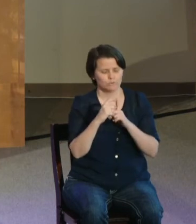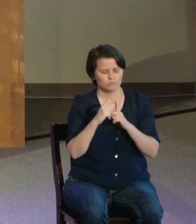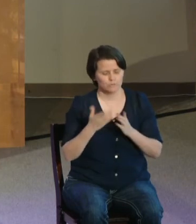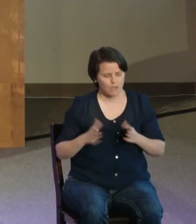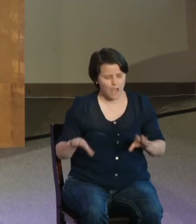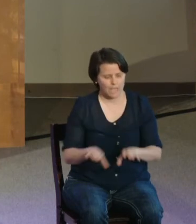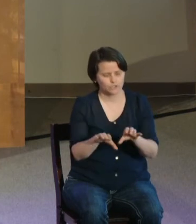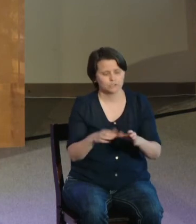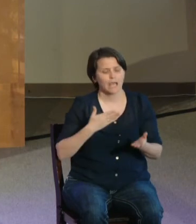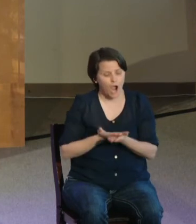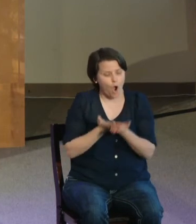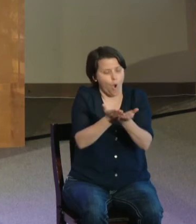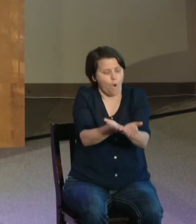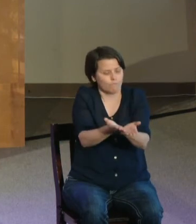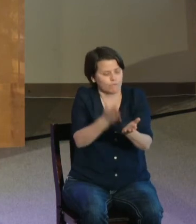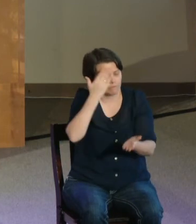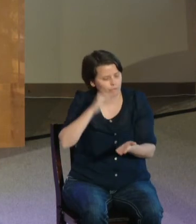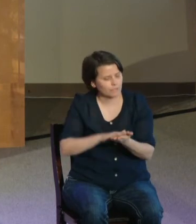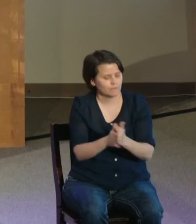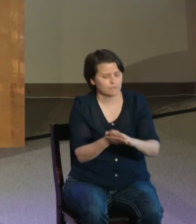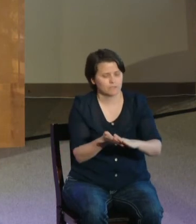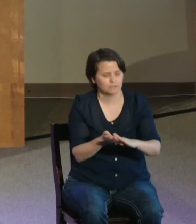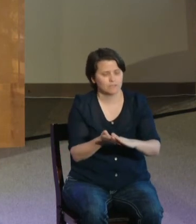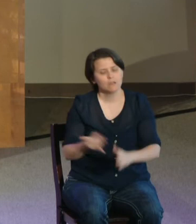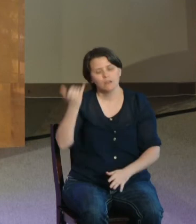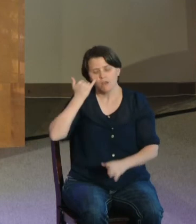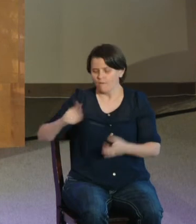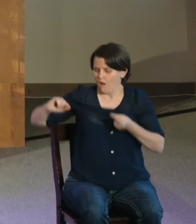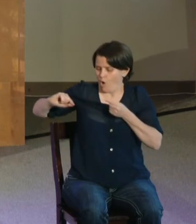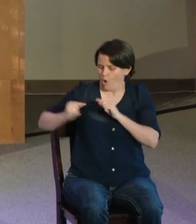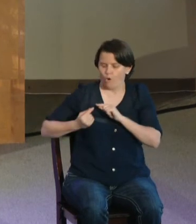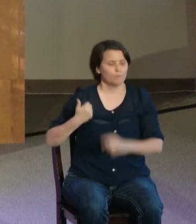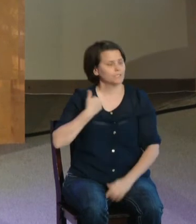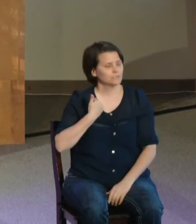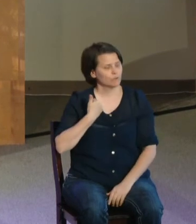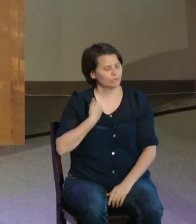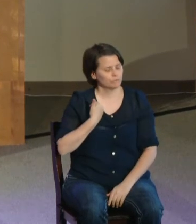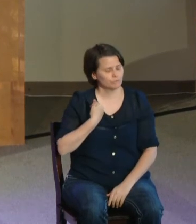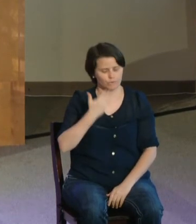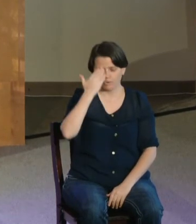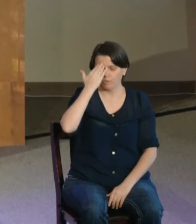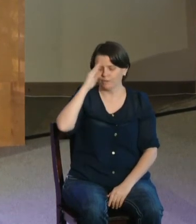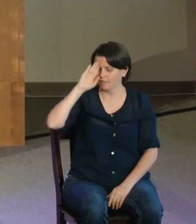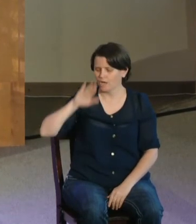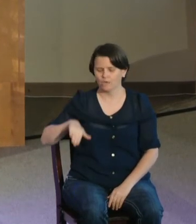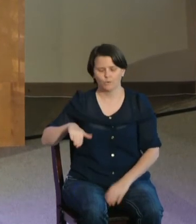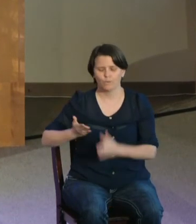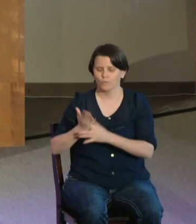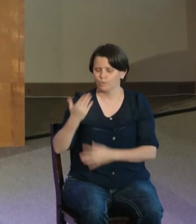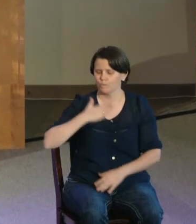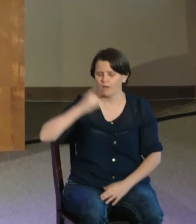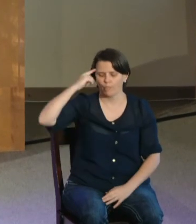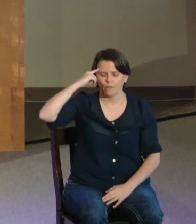forgiveness. For any harm I may have caused myself, knowingly or unknowingly, through my thoughts,